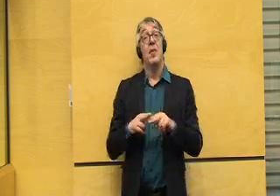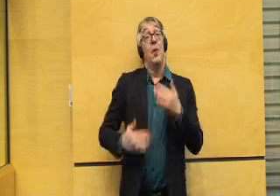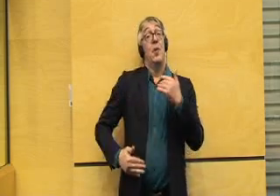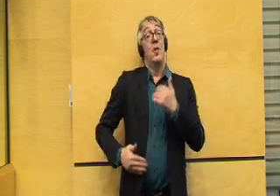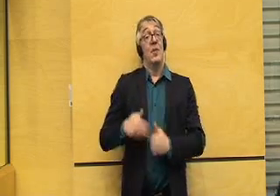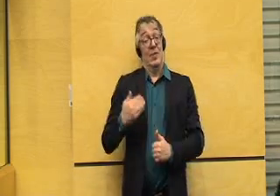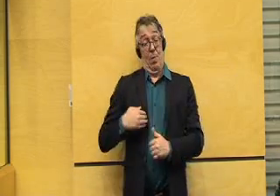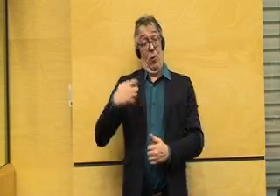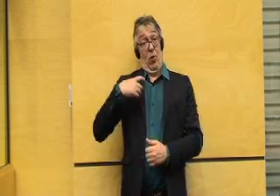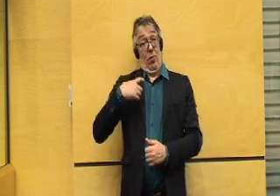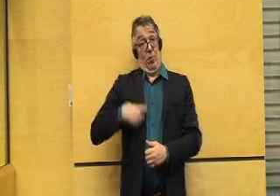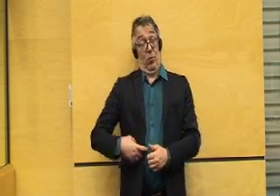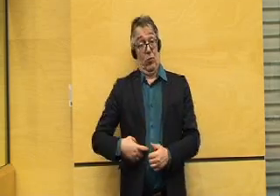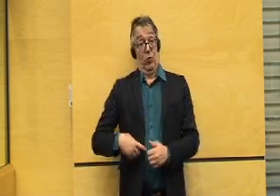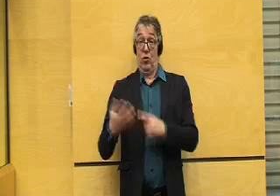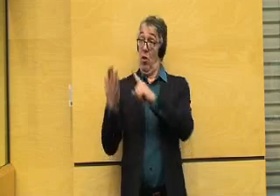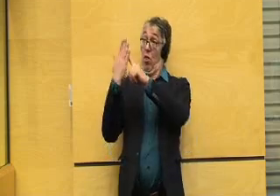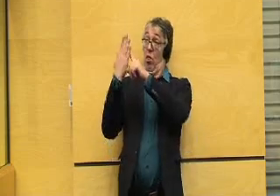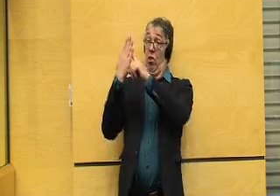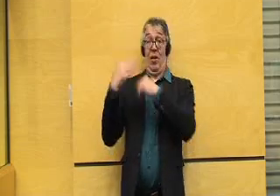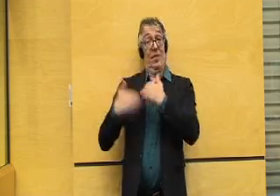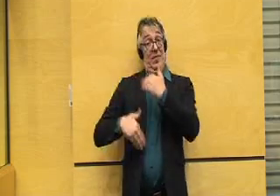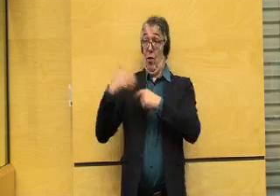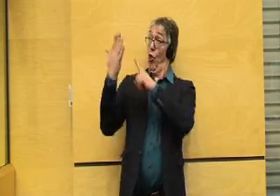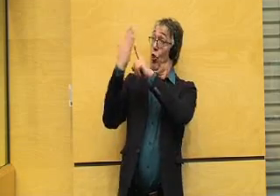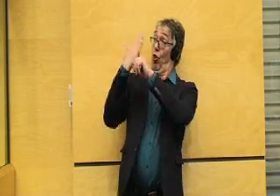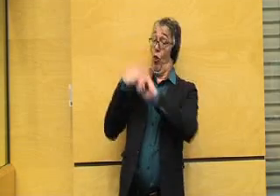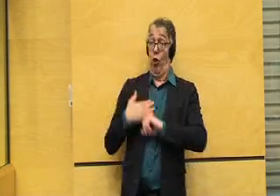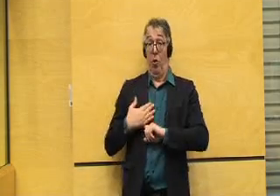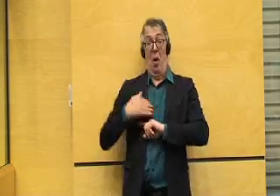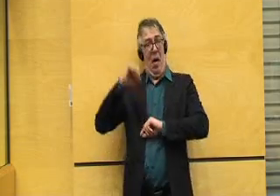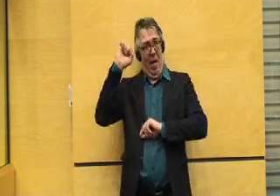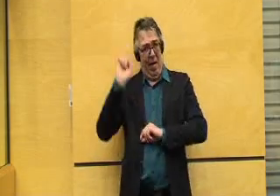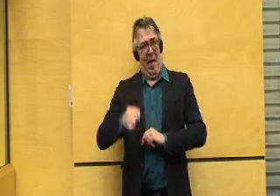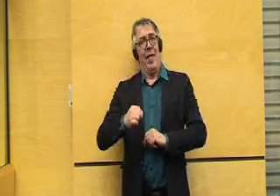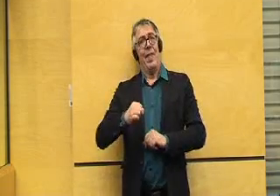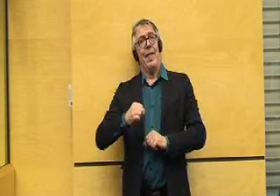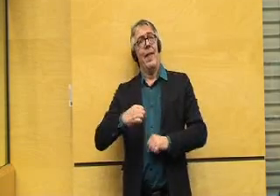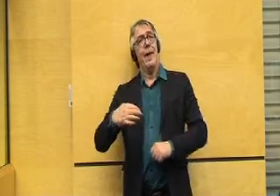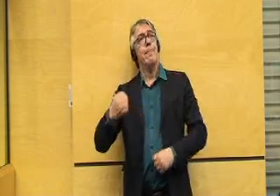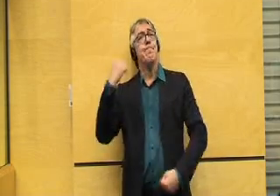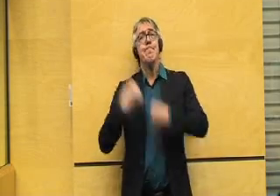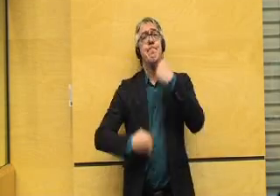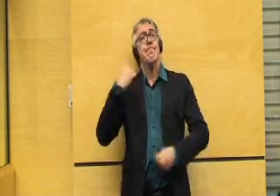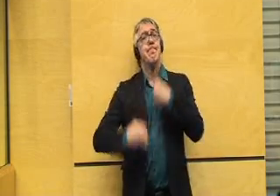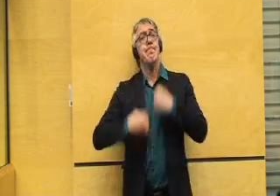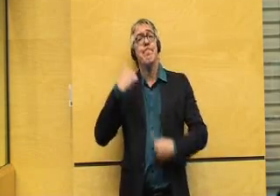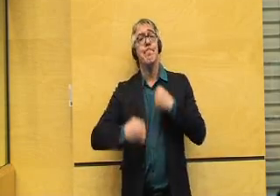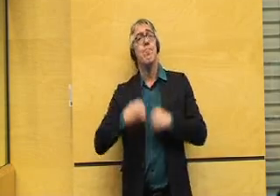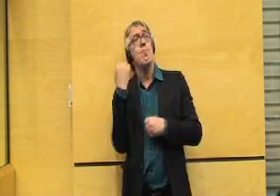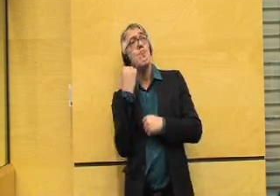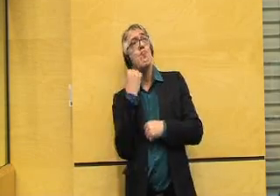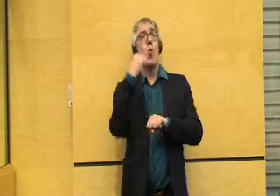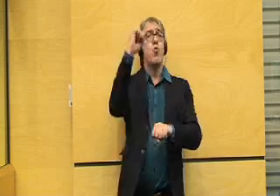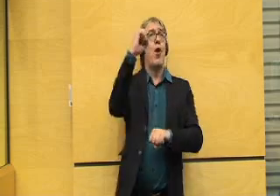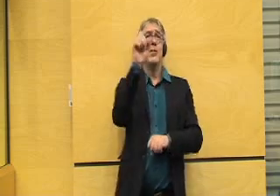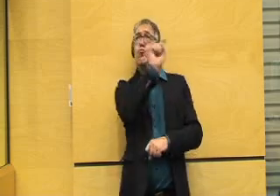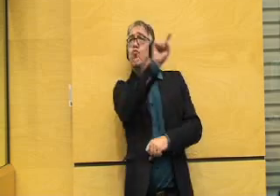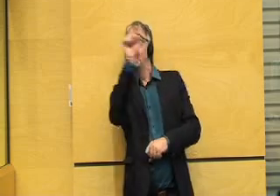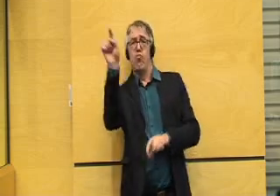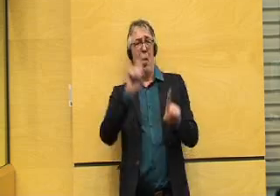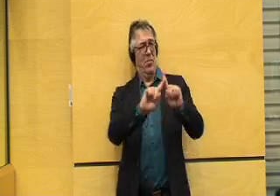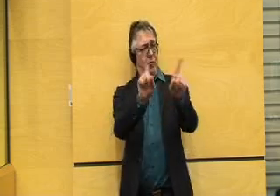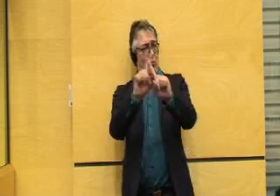of discrimination based on disability, can lodge complaints. I think it would be very illustrative if you could share with